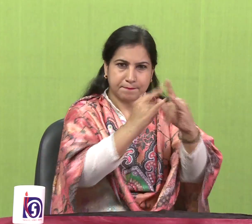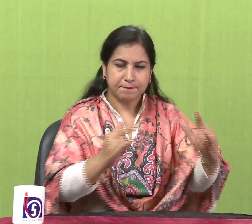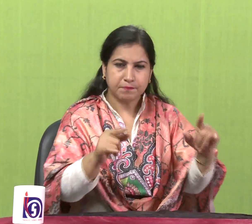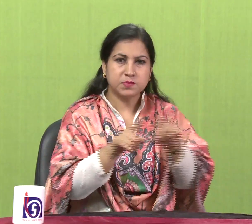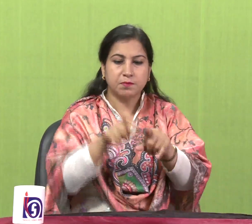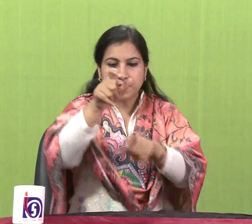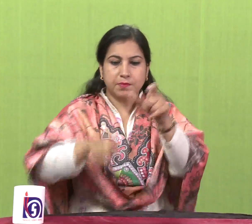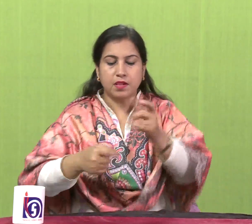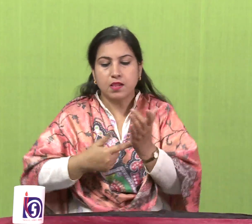people.